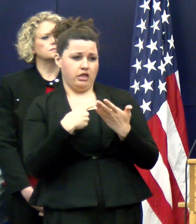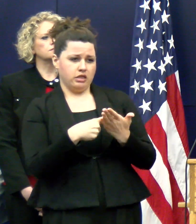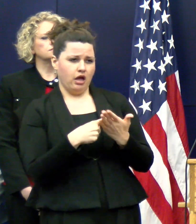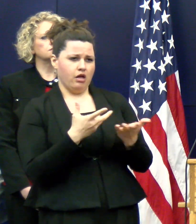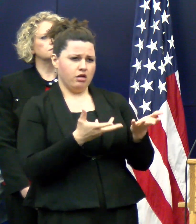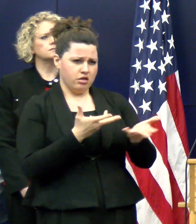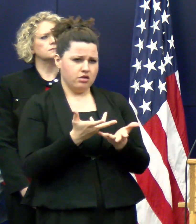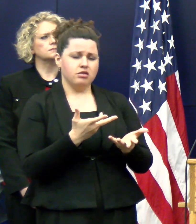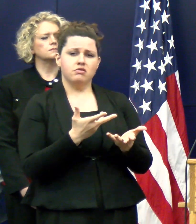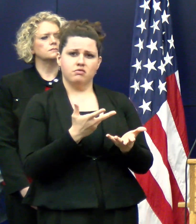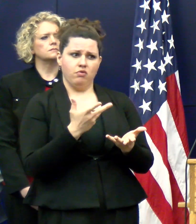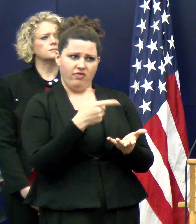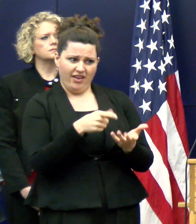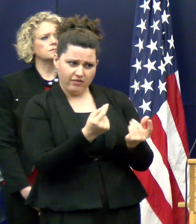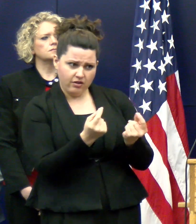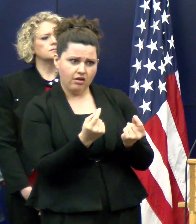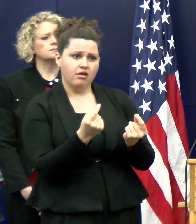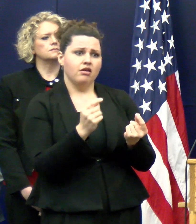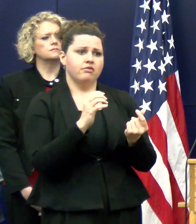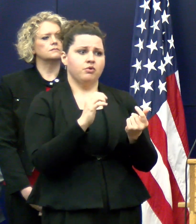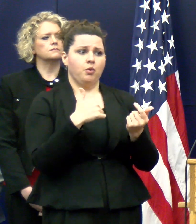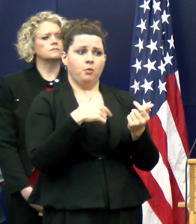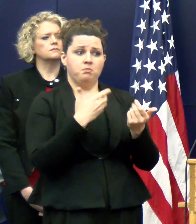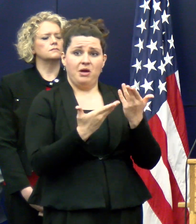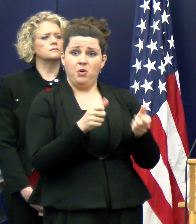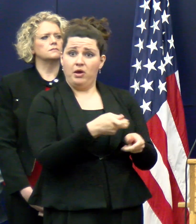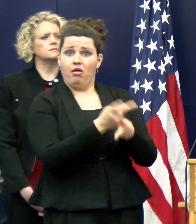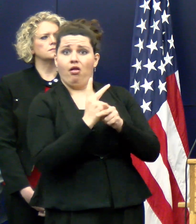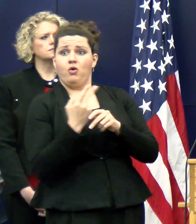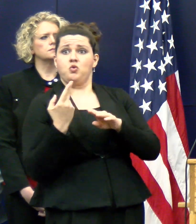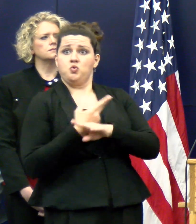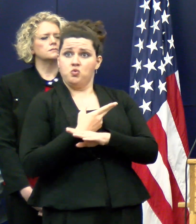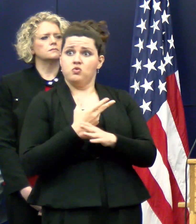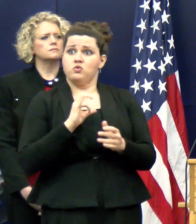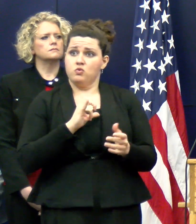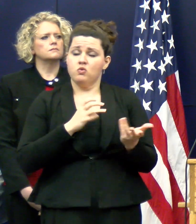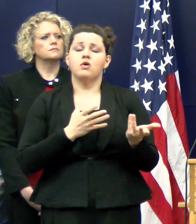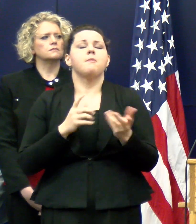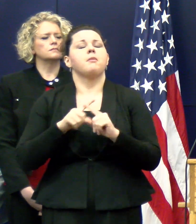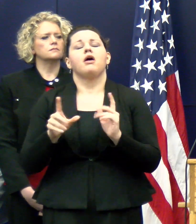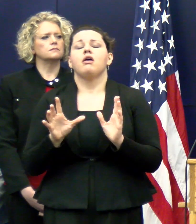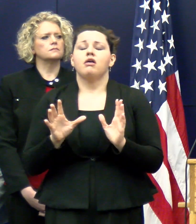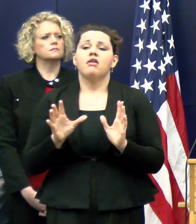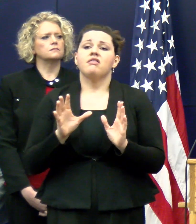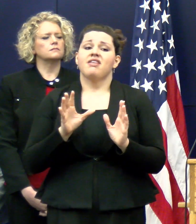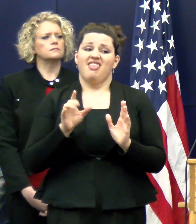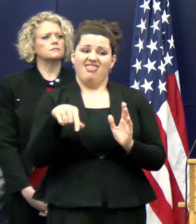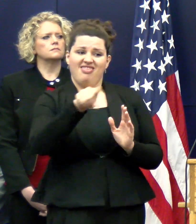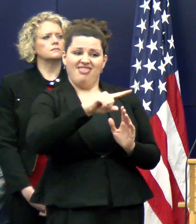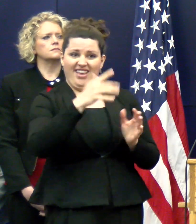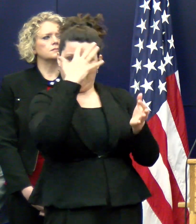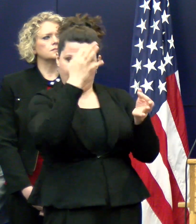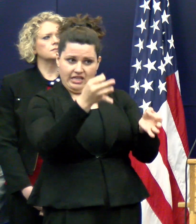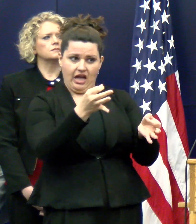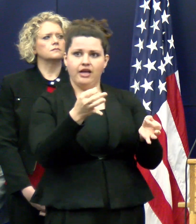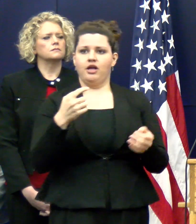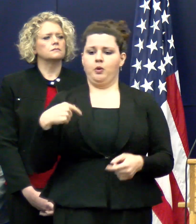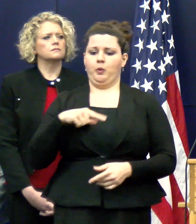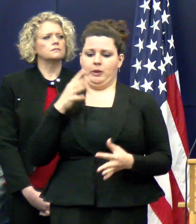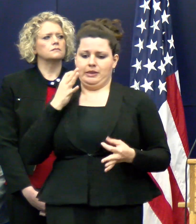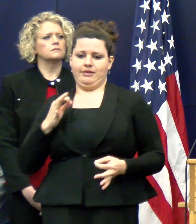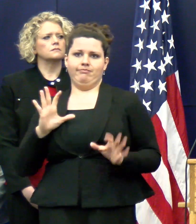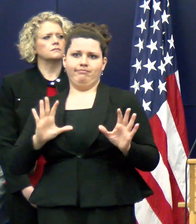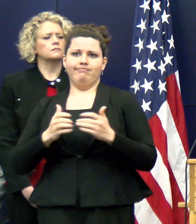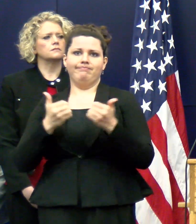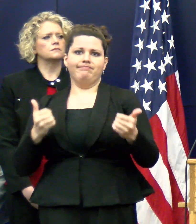and talk about some of the things that they've done and how we can implement them in our states. But that's a decision that they have to make, and we're working with our Department of